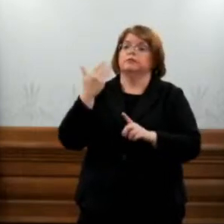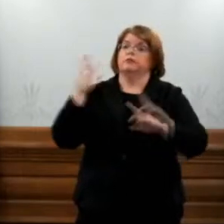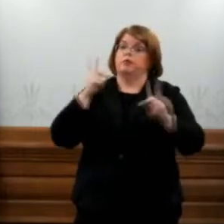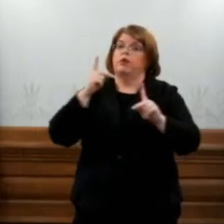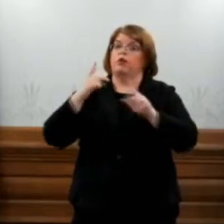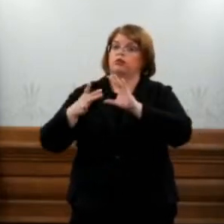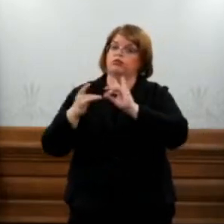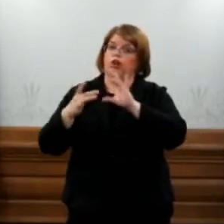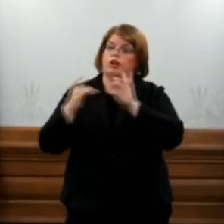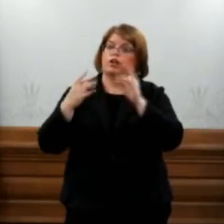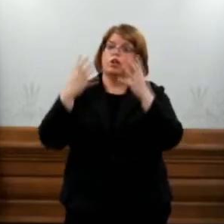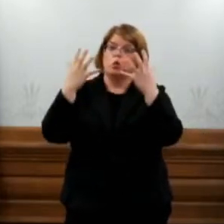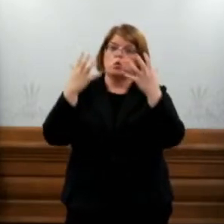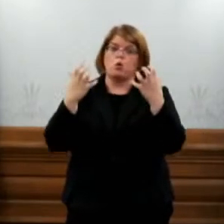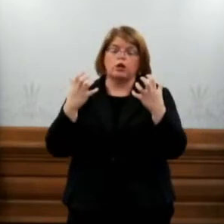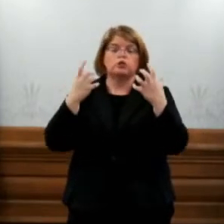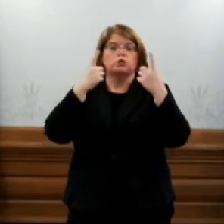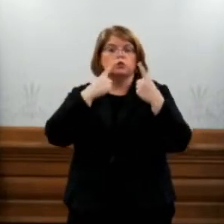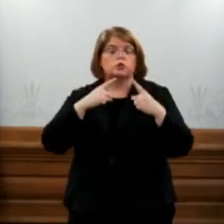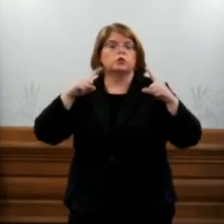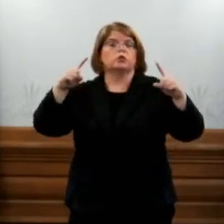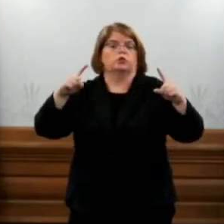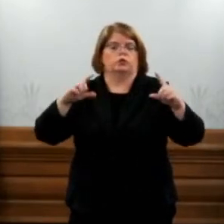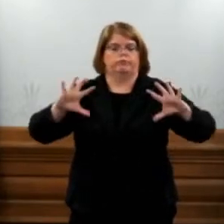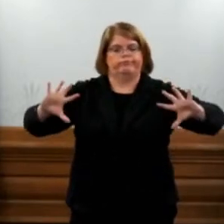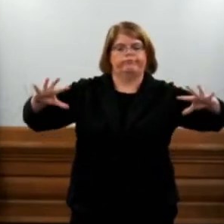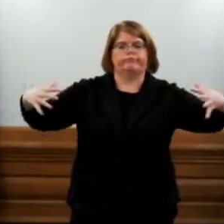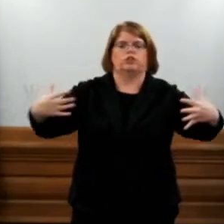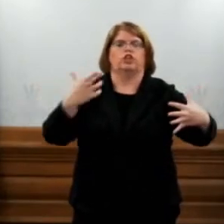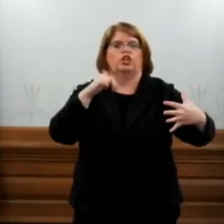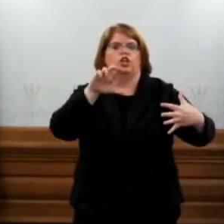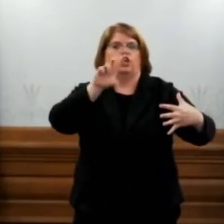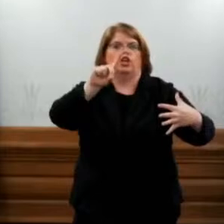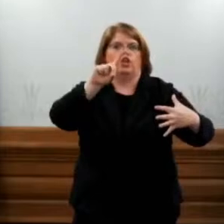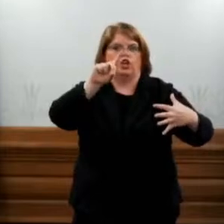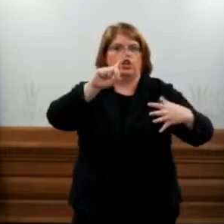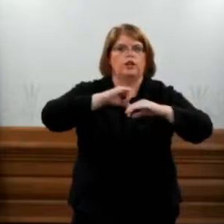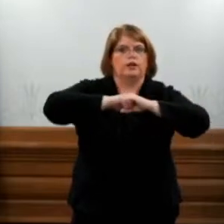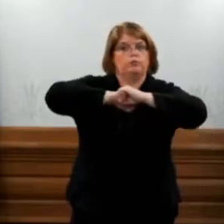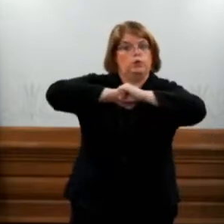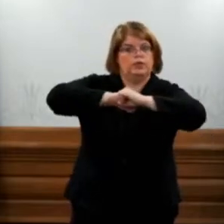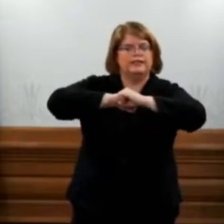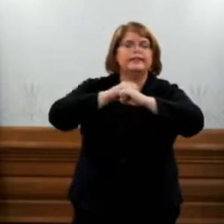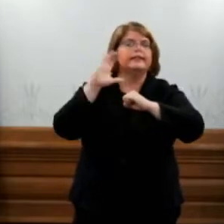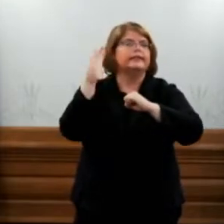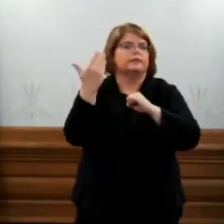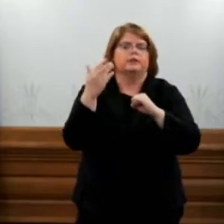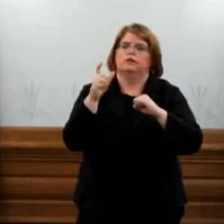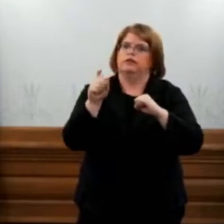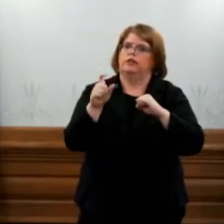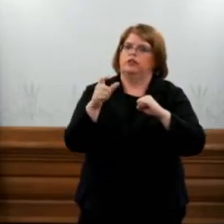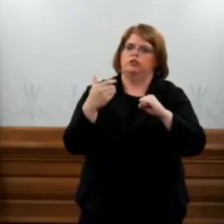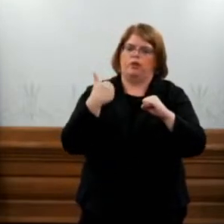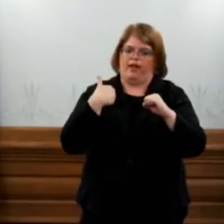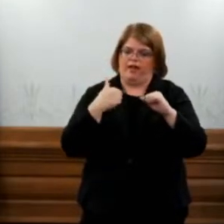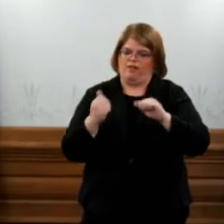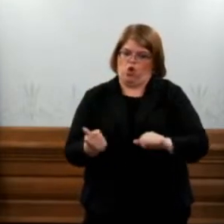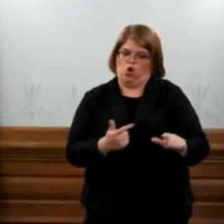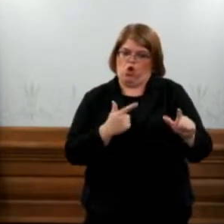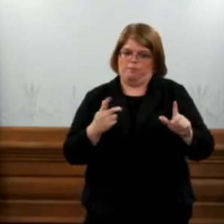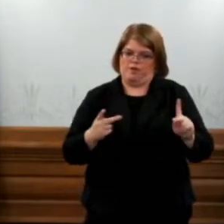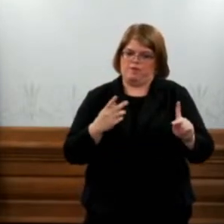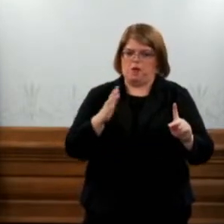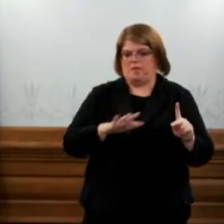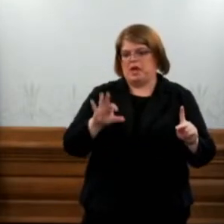about wanting to get to herd immunity. And for that, you need probably 90% or more in the historical sense of herd immunity to have